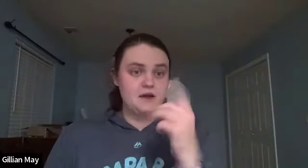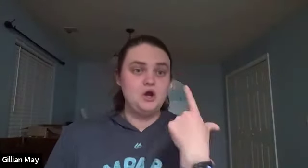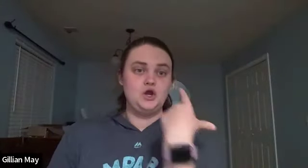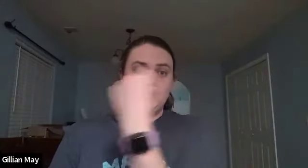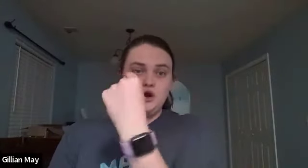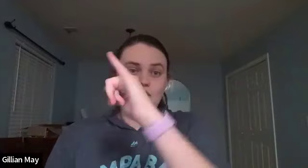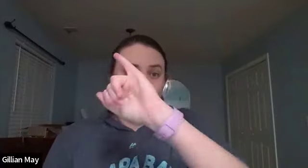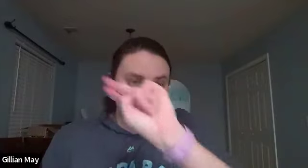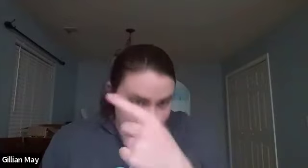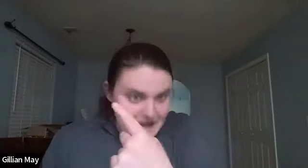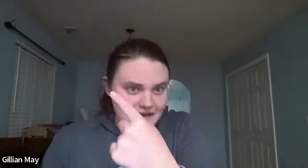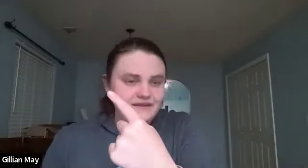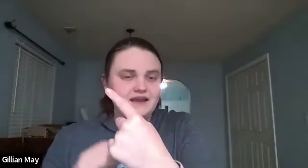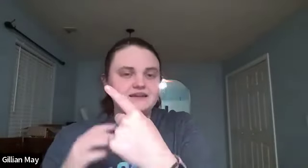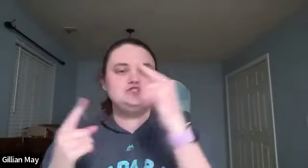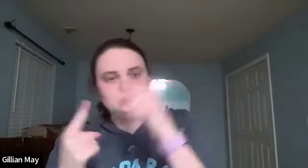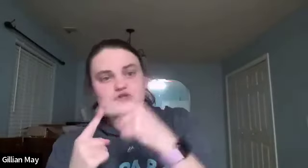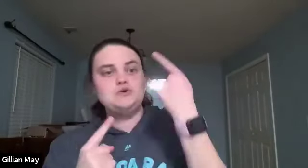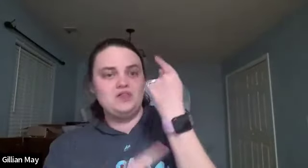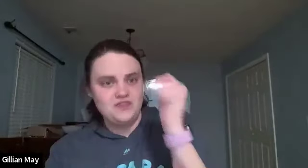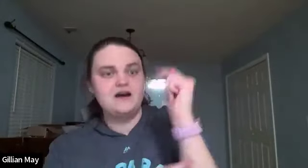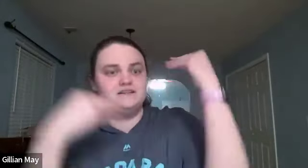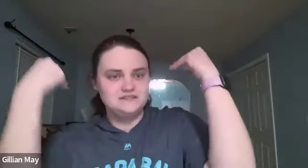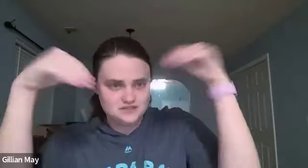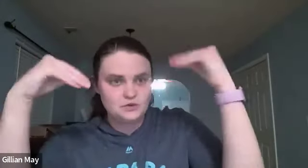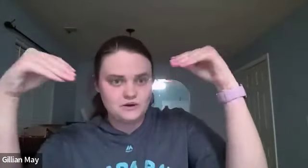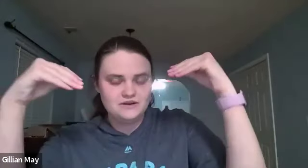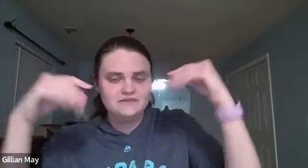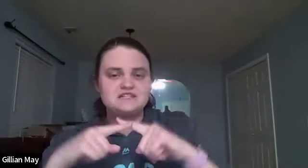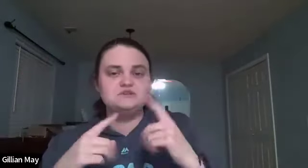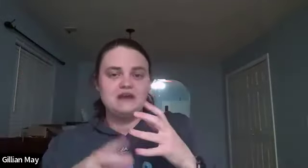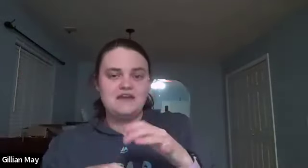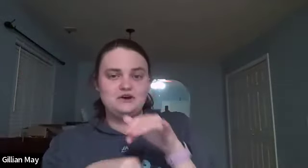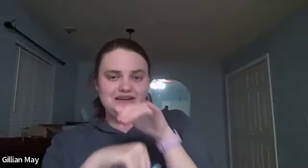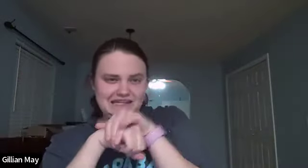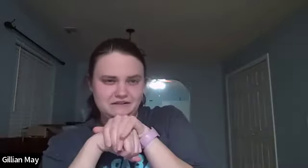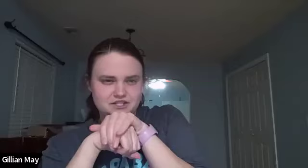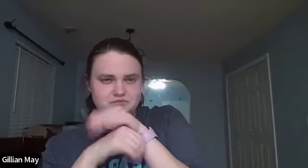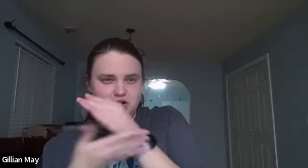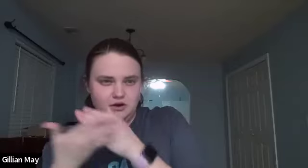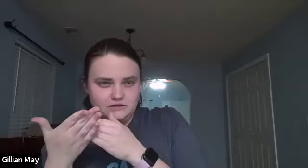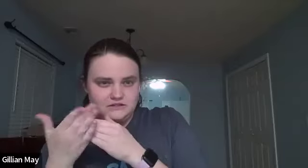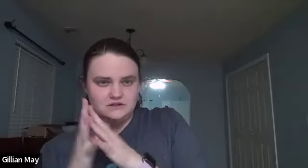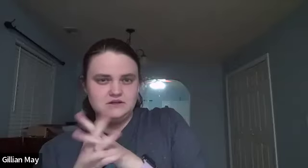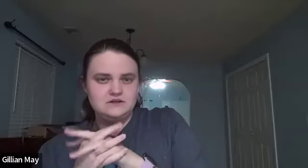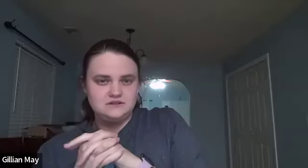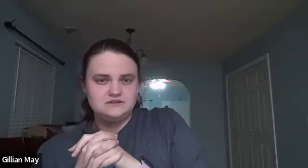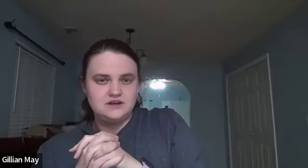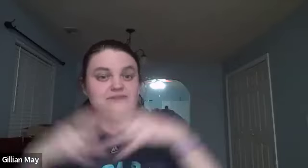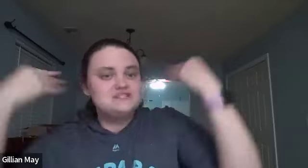am going like to the store. That's when you'd add the English parts. So